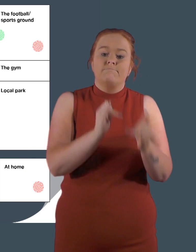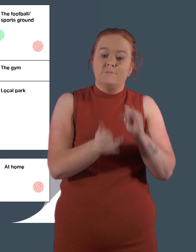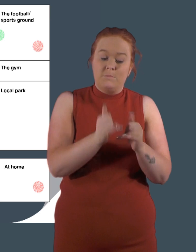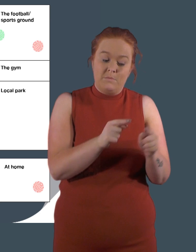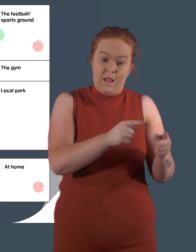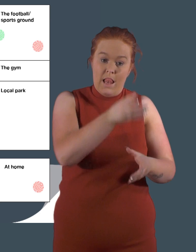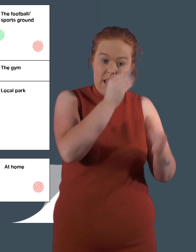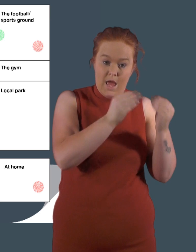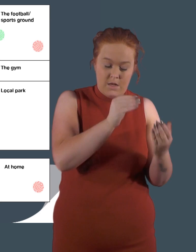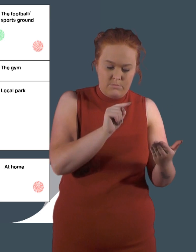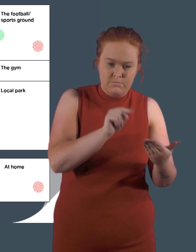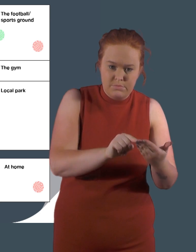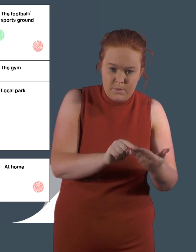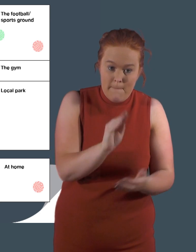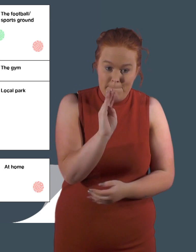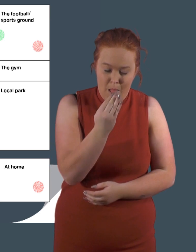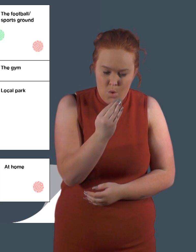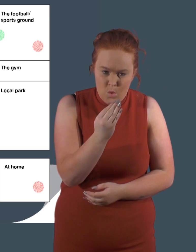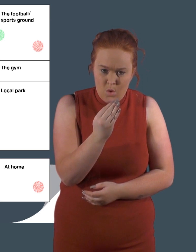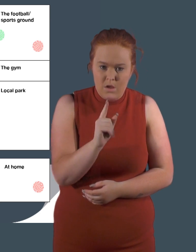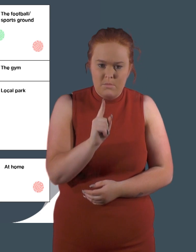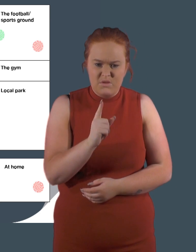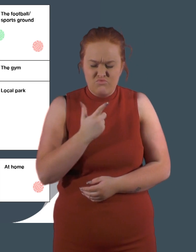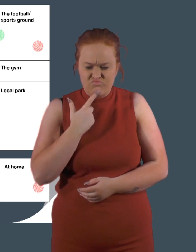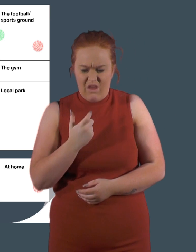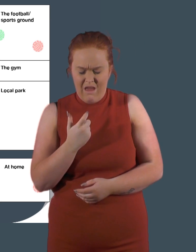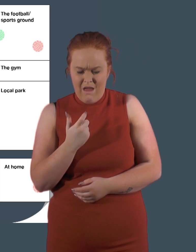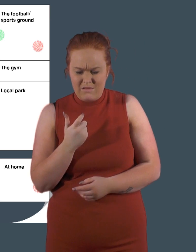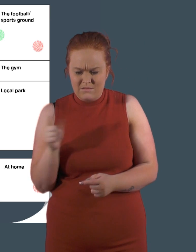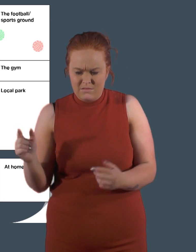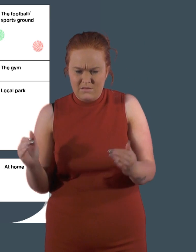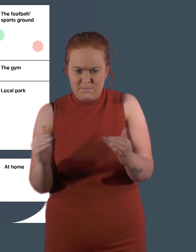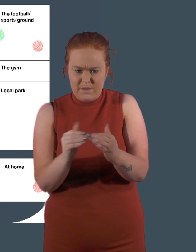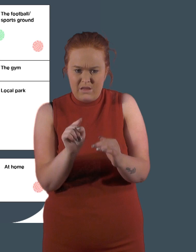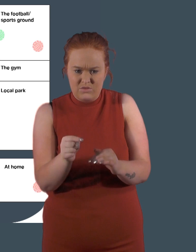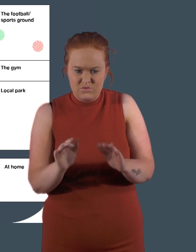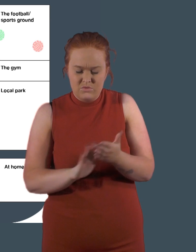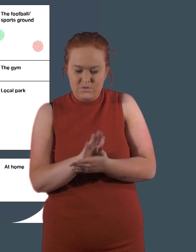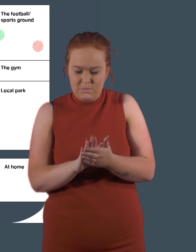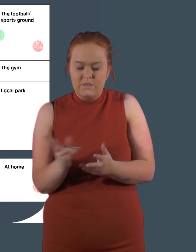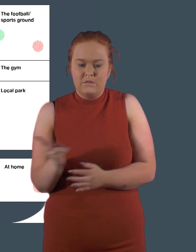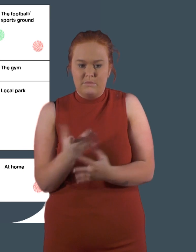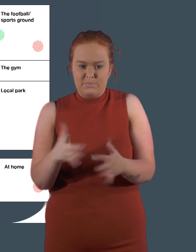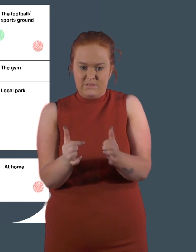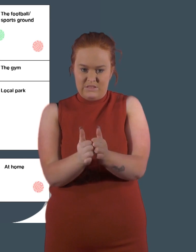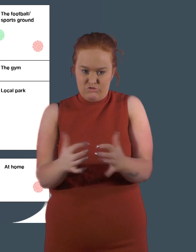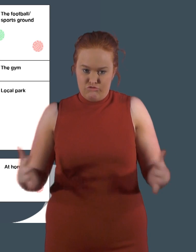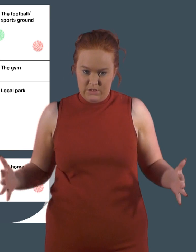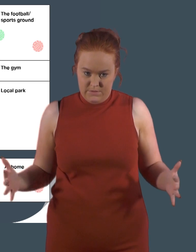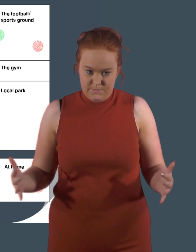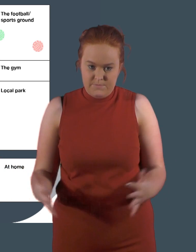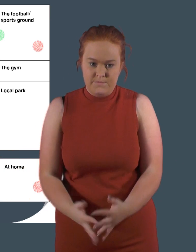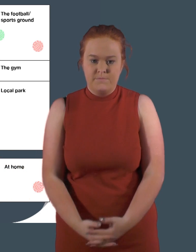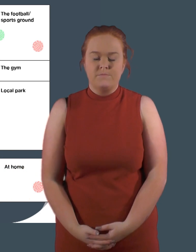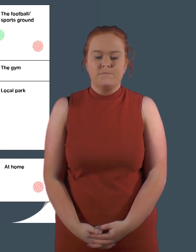to be quite a big issue. And what we've found in certain geographical areas where this is the case is that learners are much